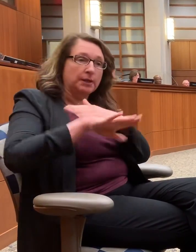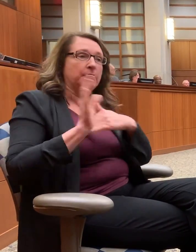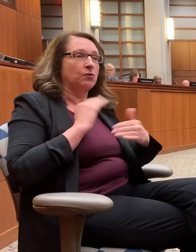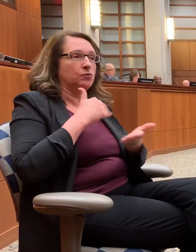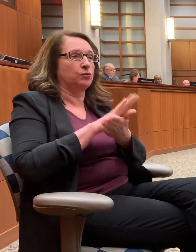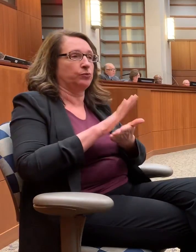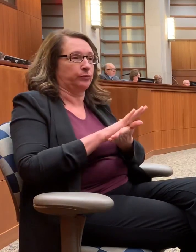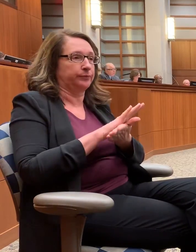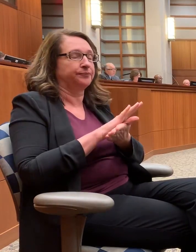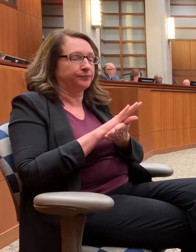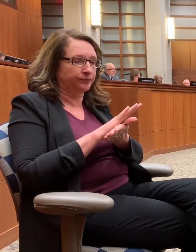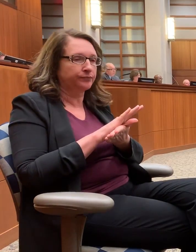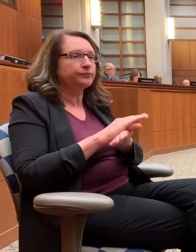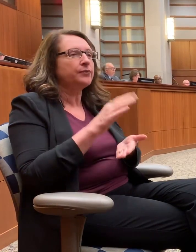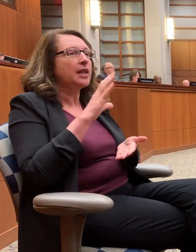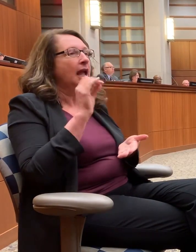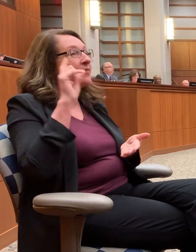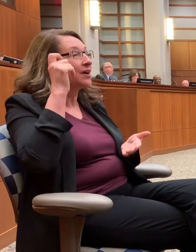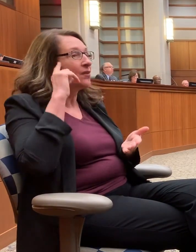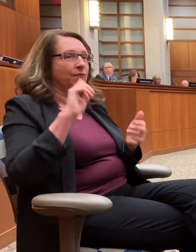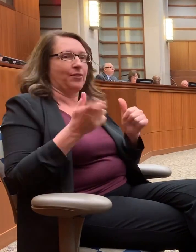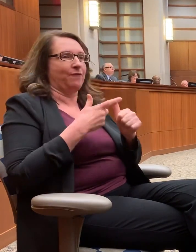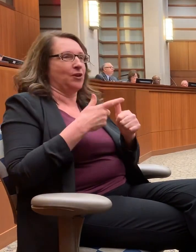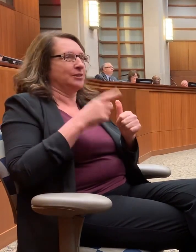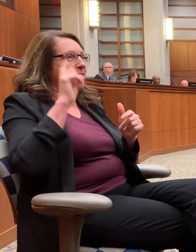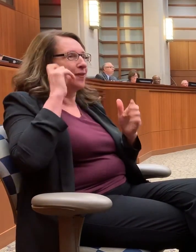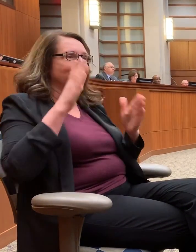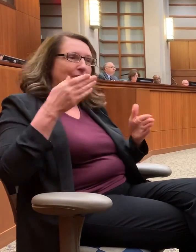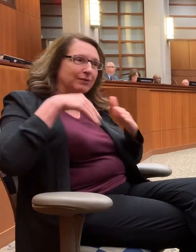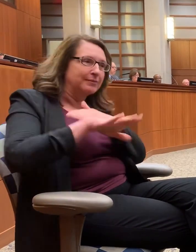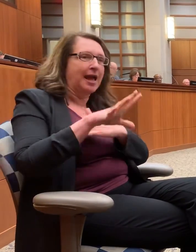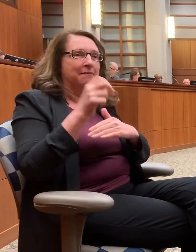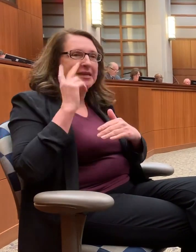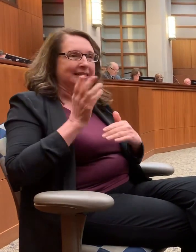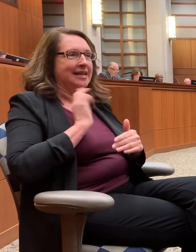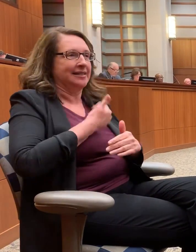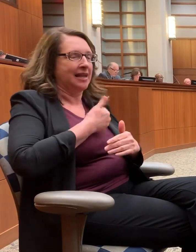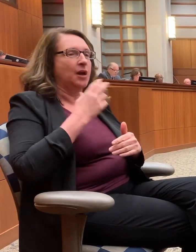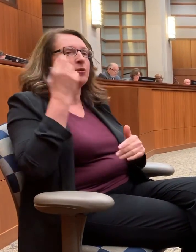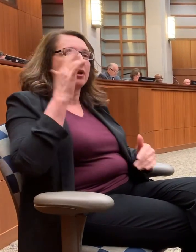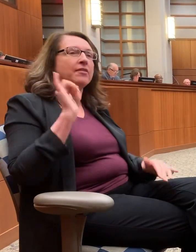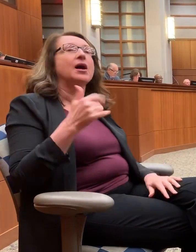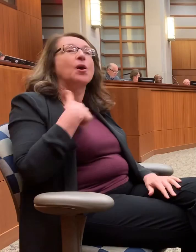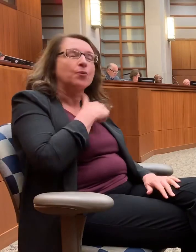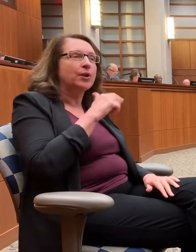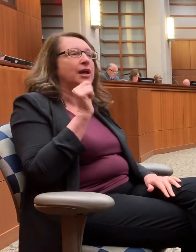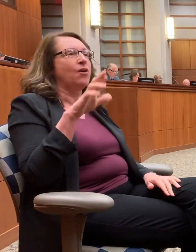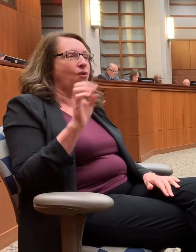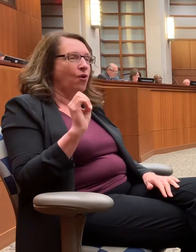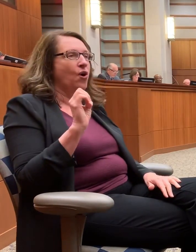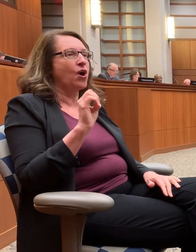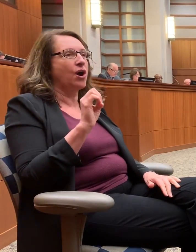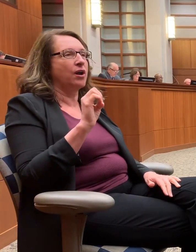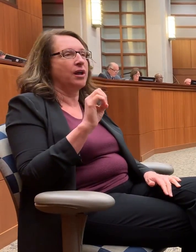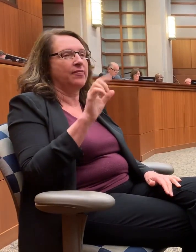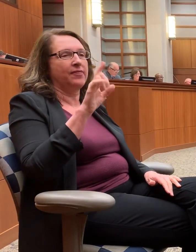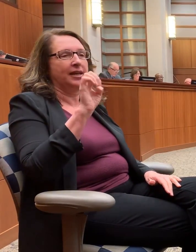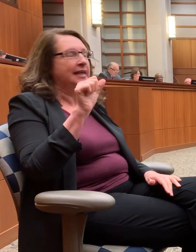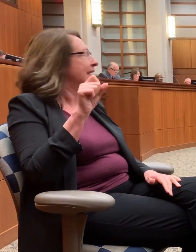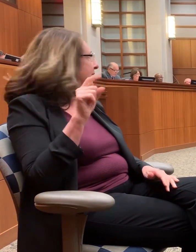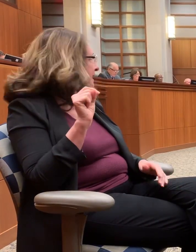halls. And he was the first governor to come and see us and realize we are the least of